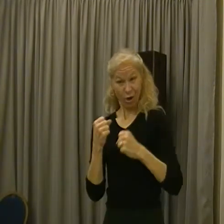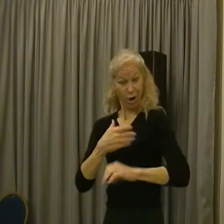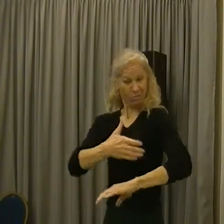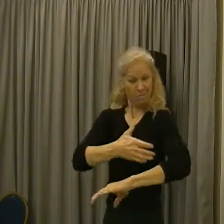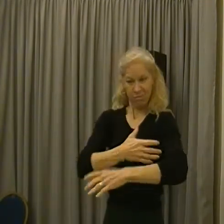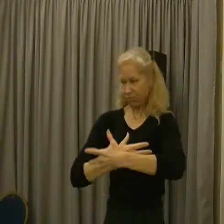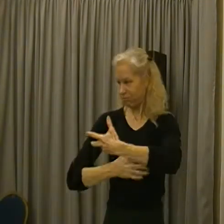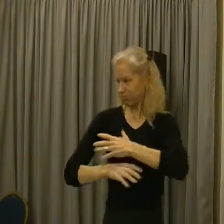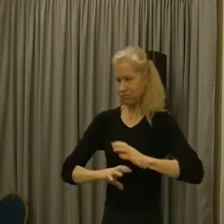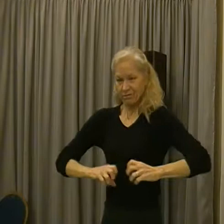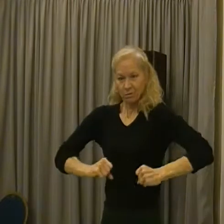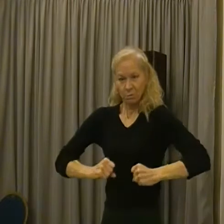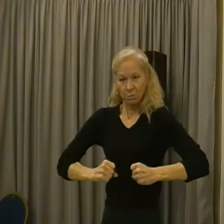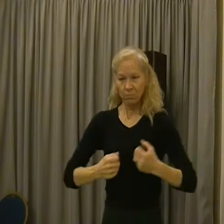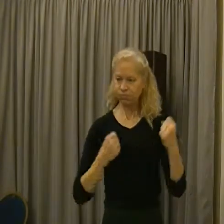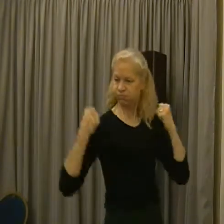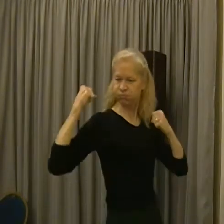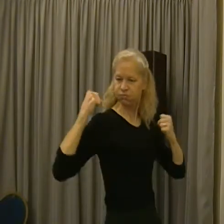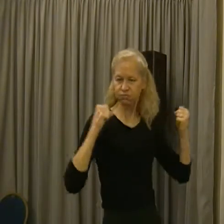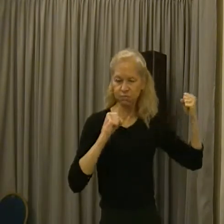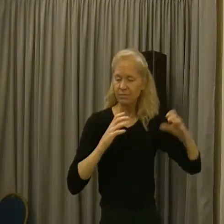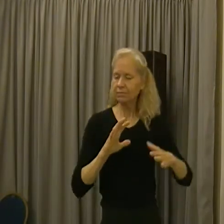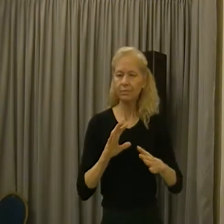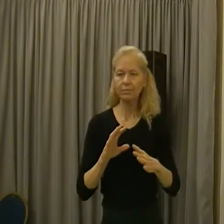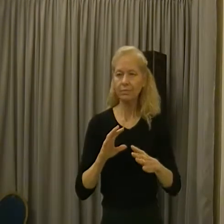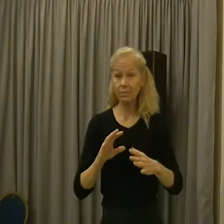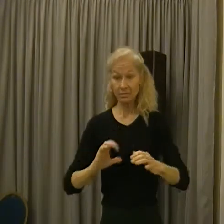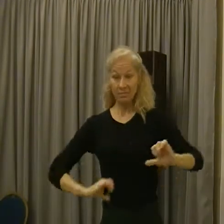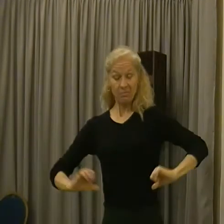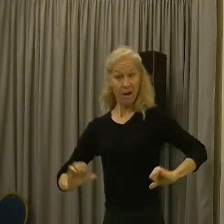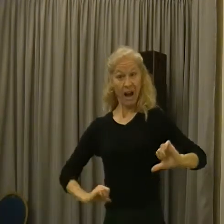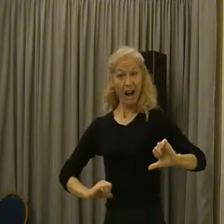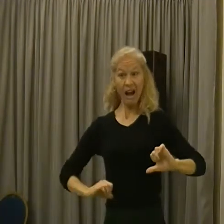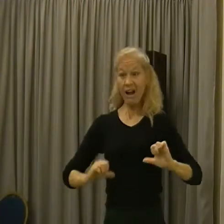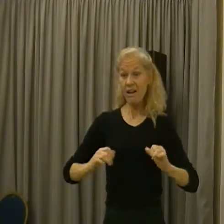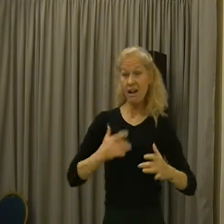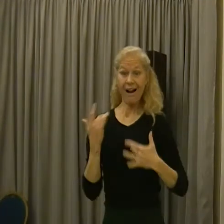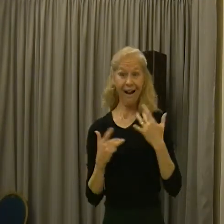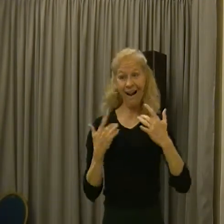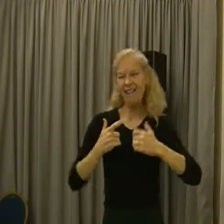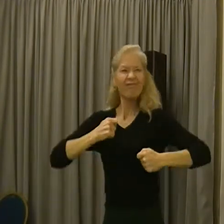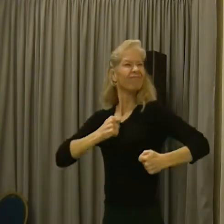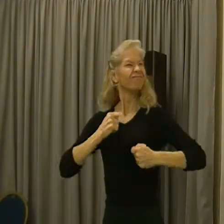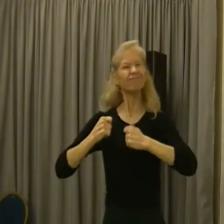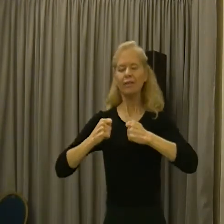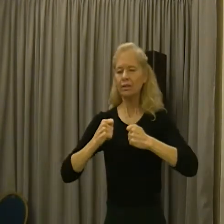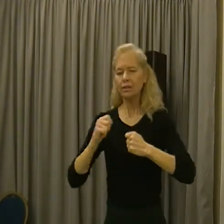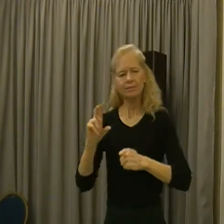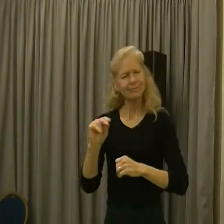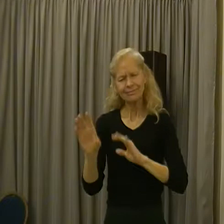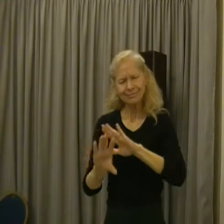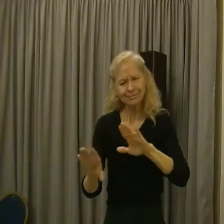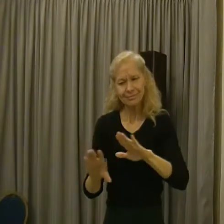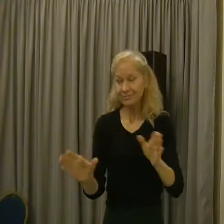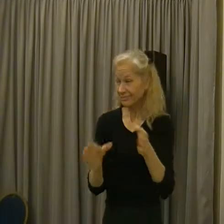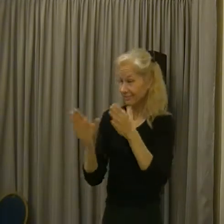riches. Now, it is a fact that some people, in a